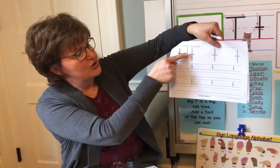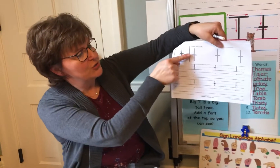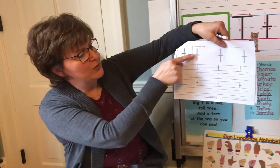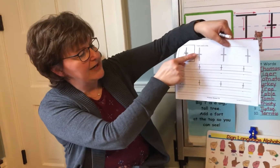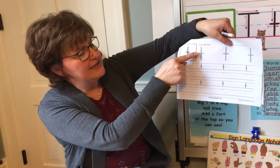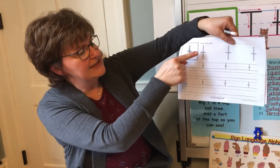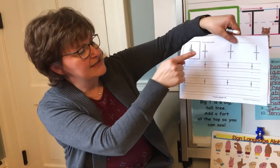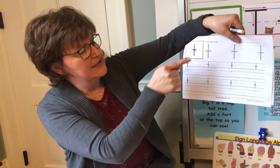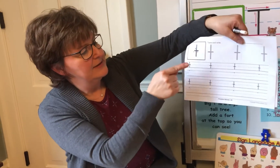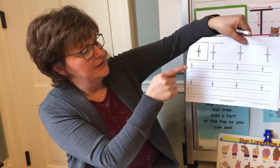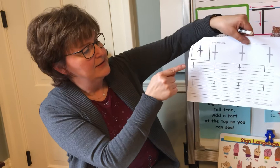trace